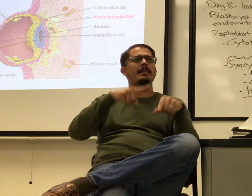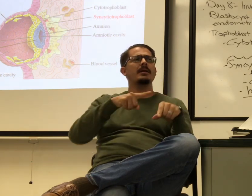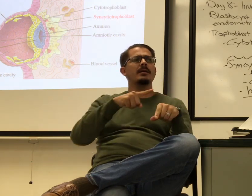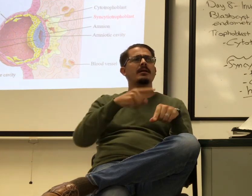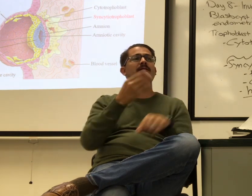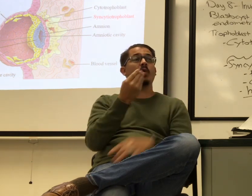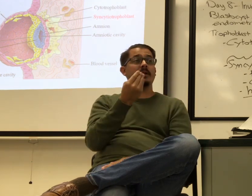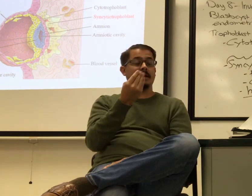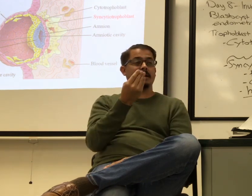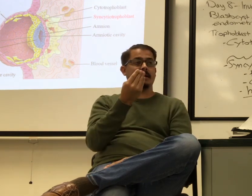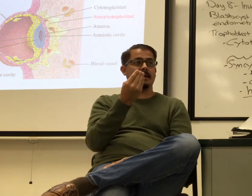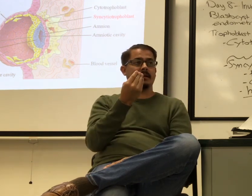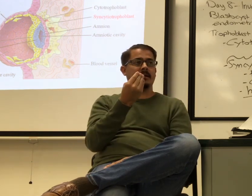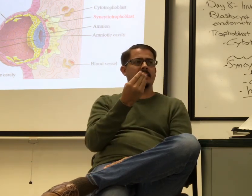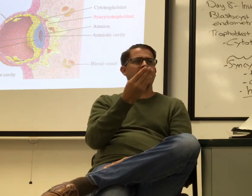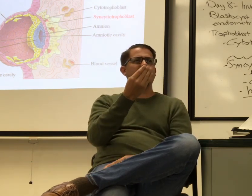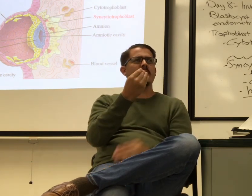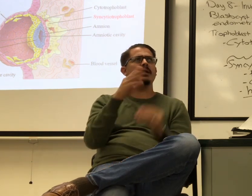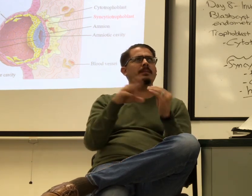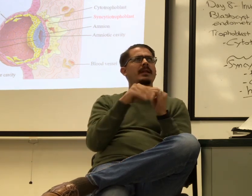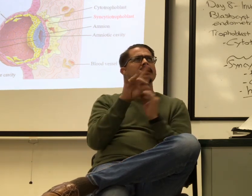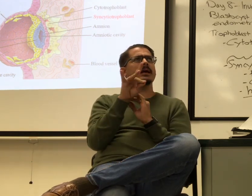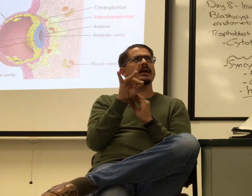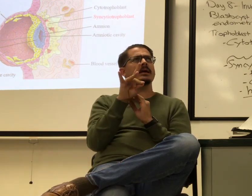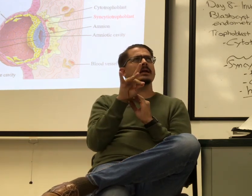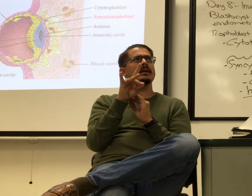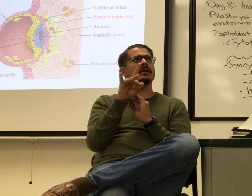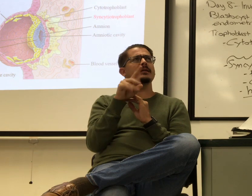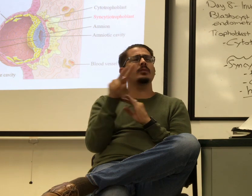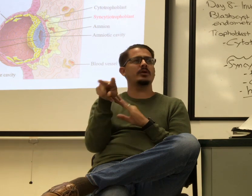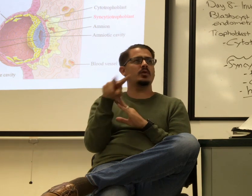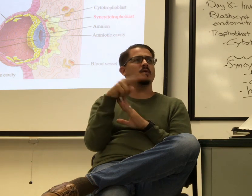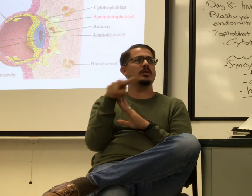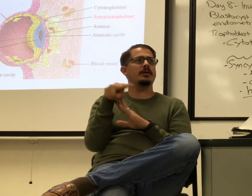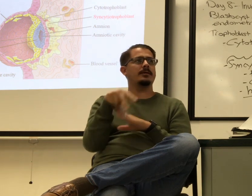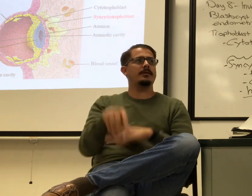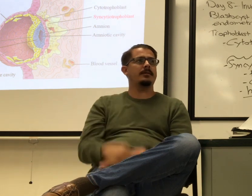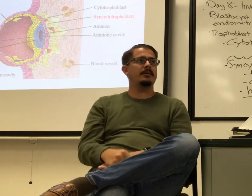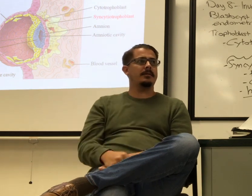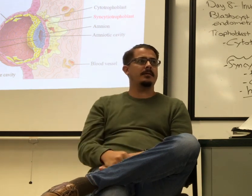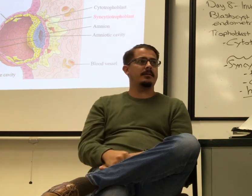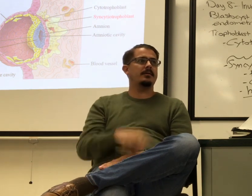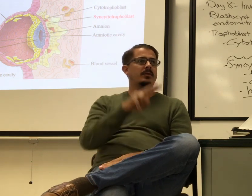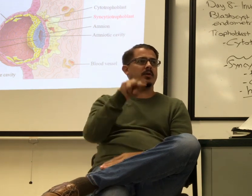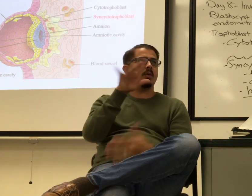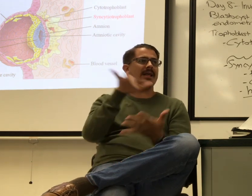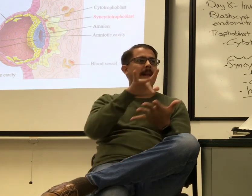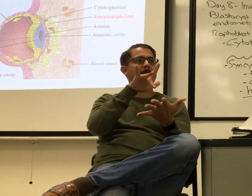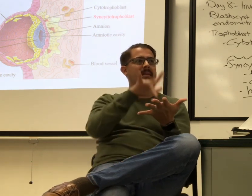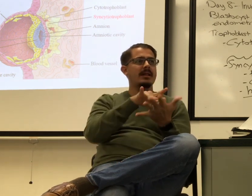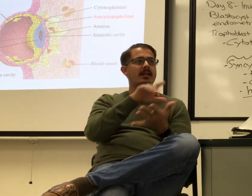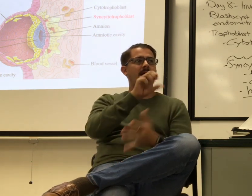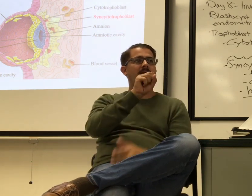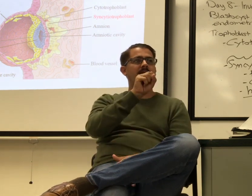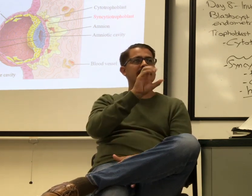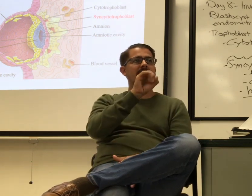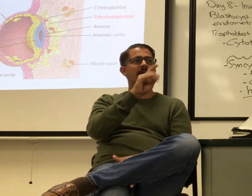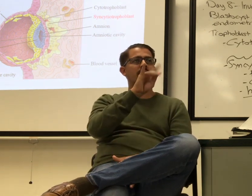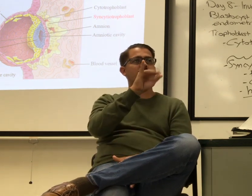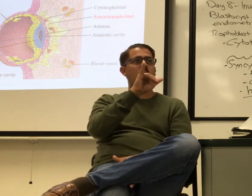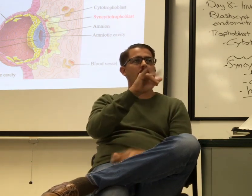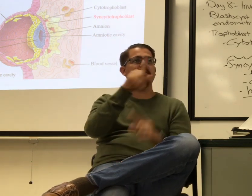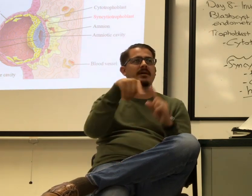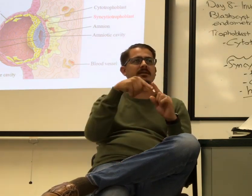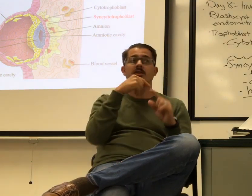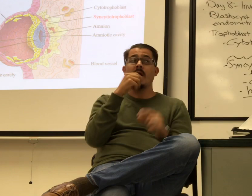cycle? 14. What's 14 plus 8? 22. 22. Right in the middle of secretory phase, so you're not